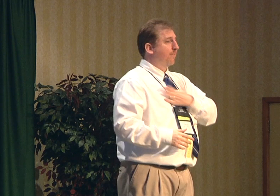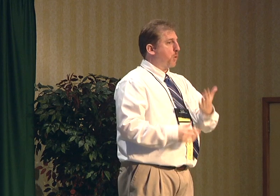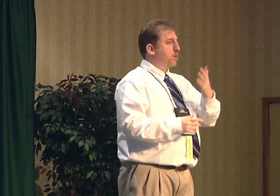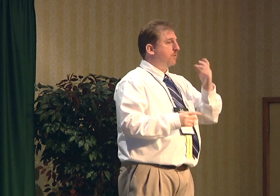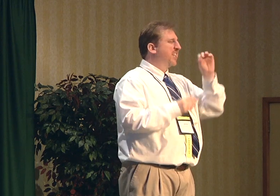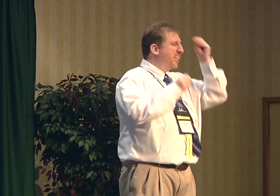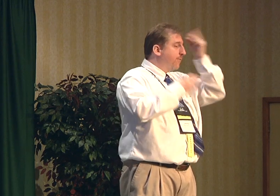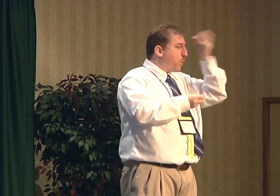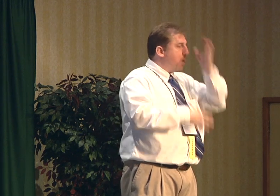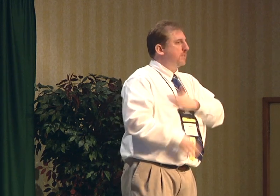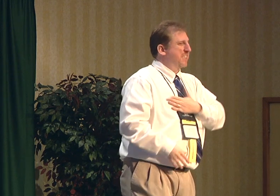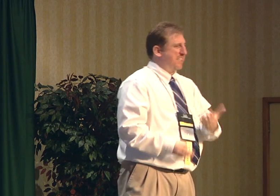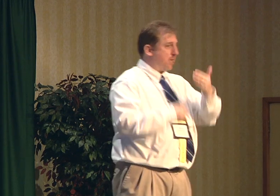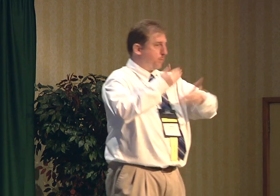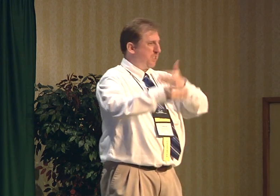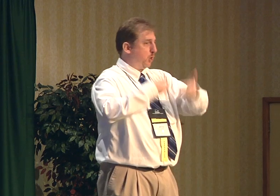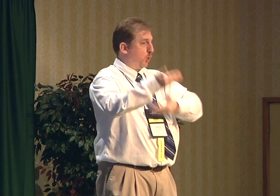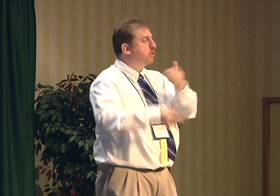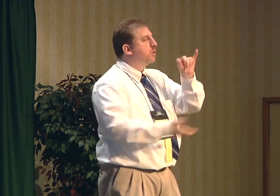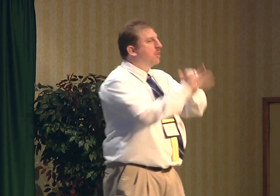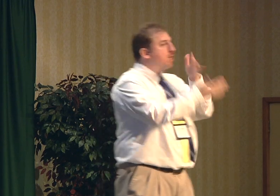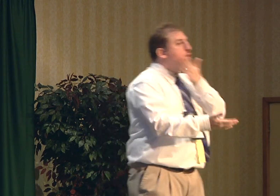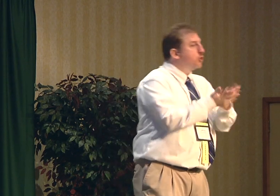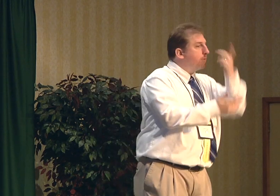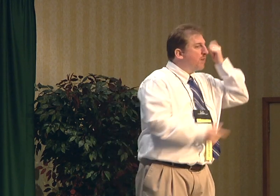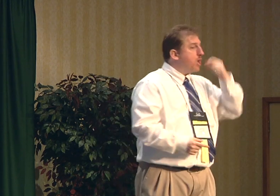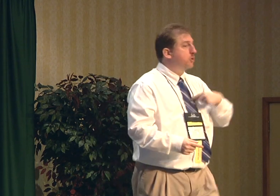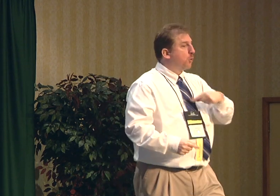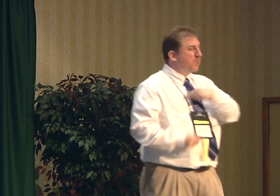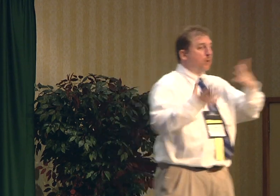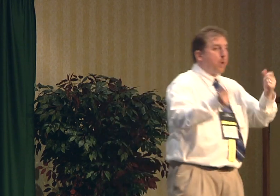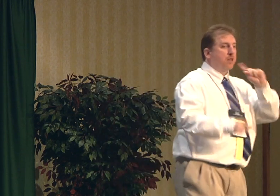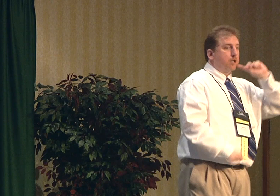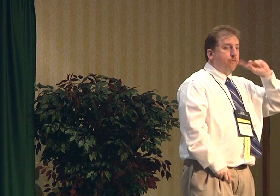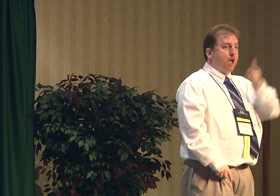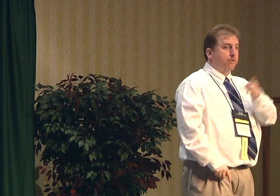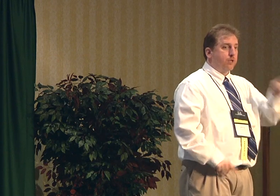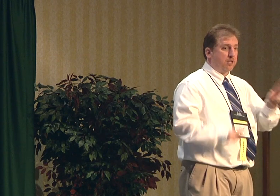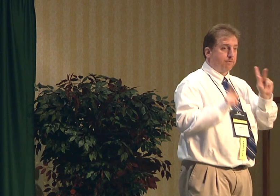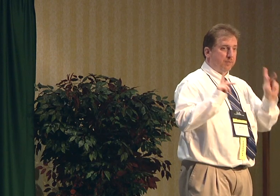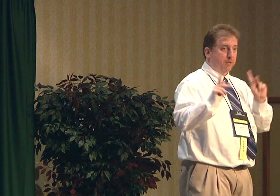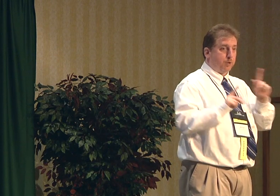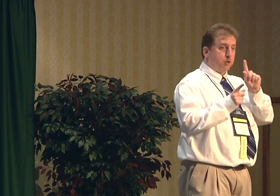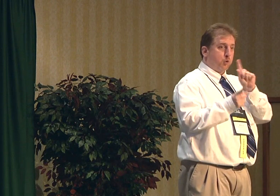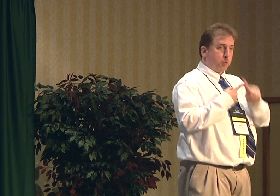during all informed consent processes. So that's good because we want deaf and hard of hearing